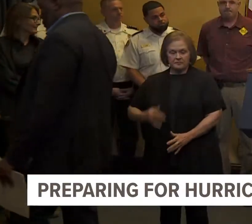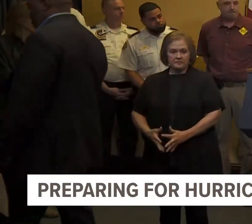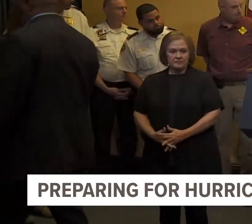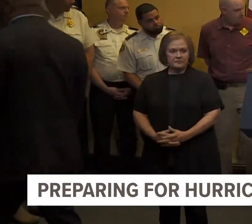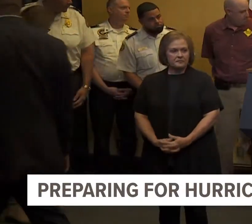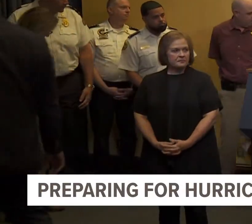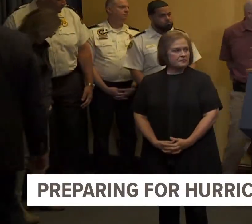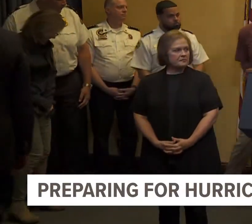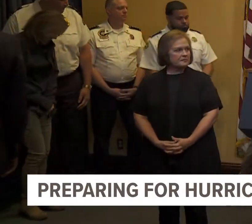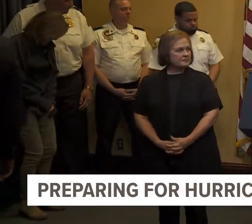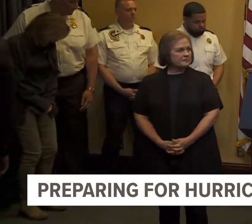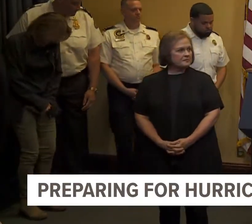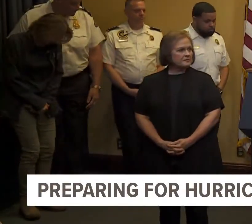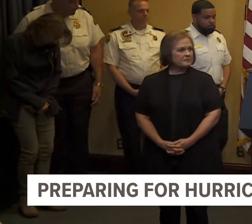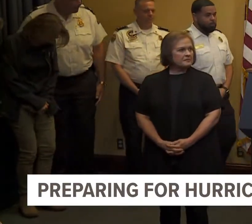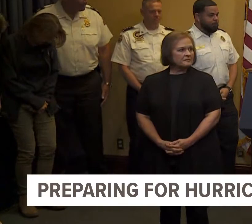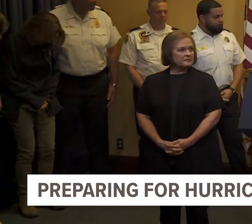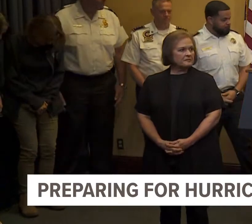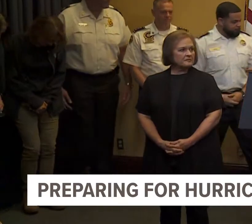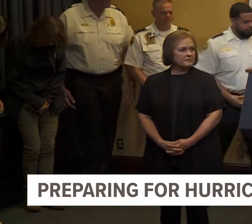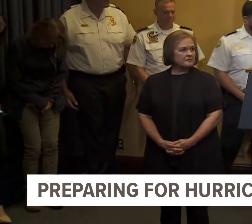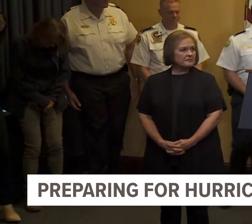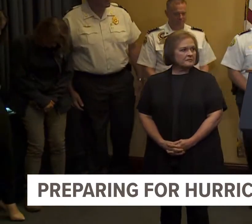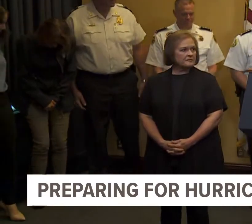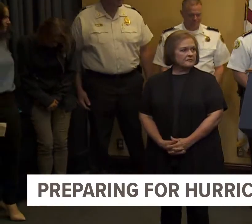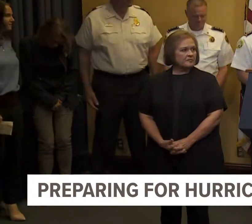Come on in. Come on over, son.